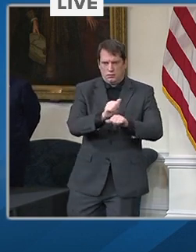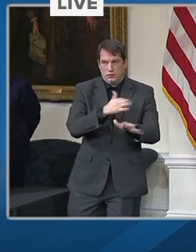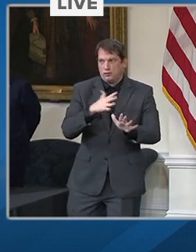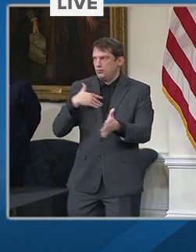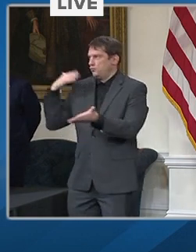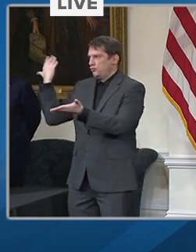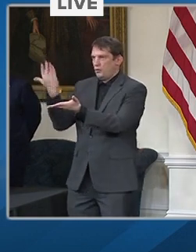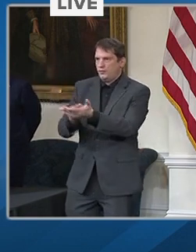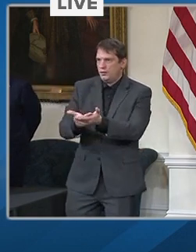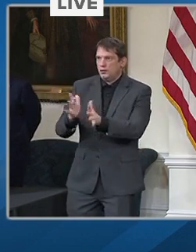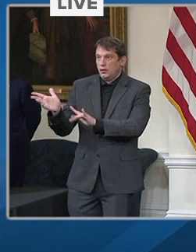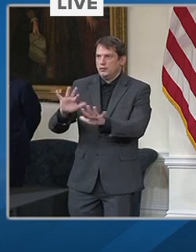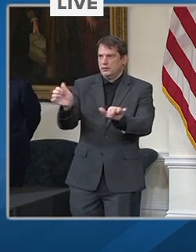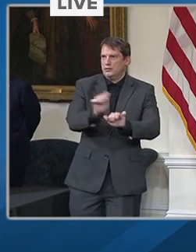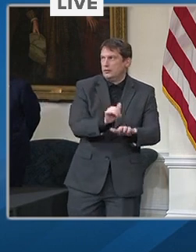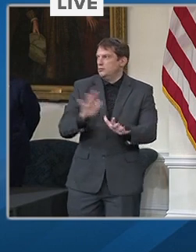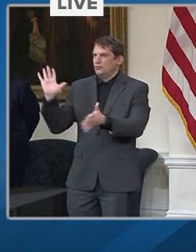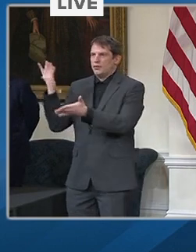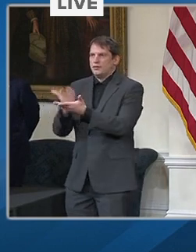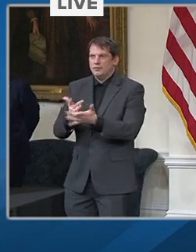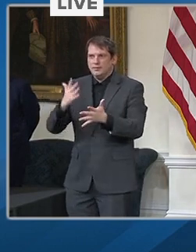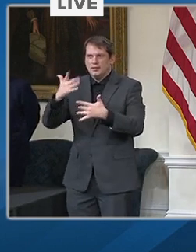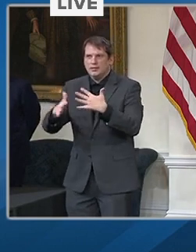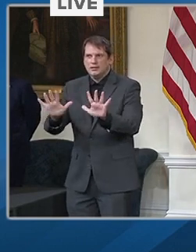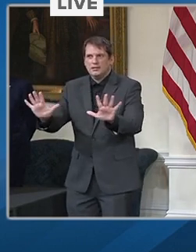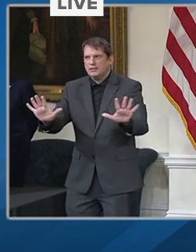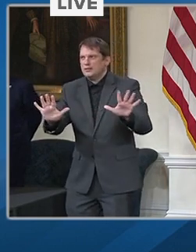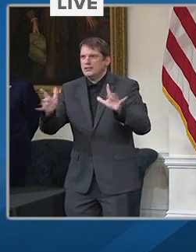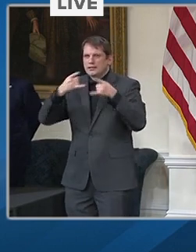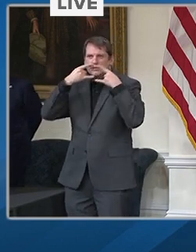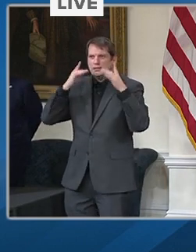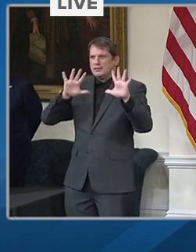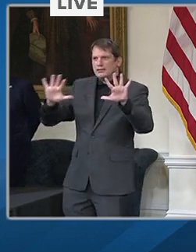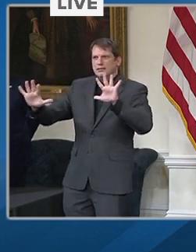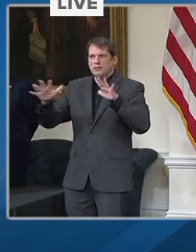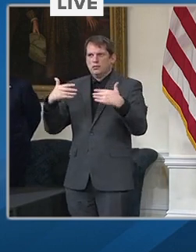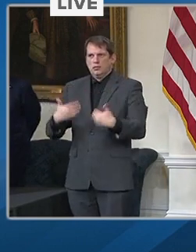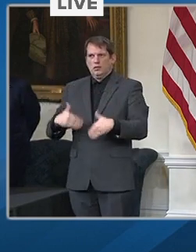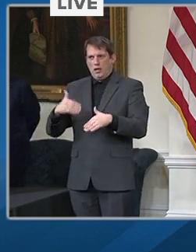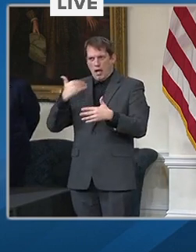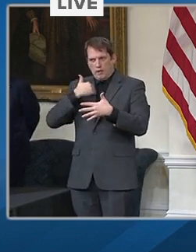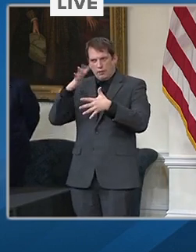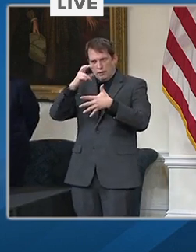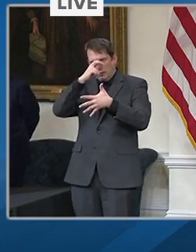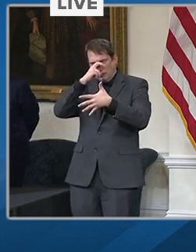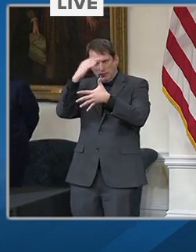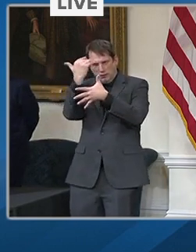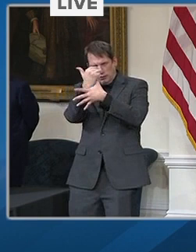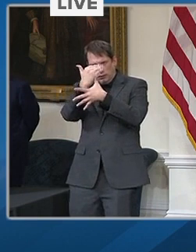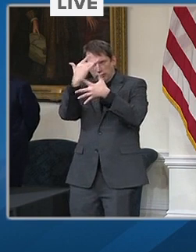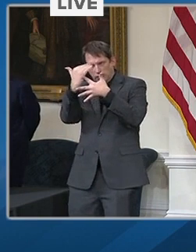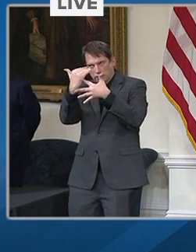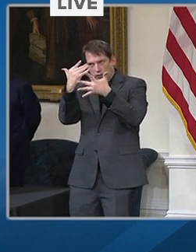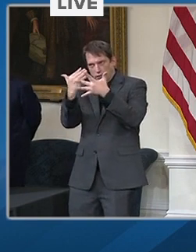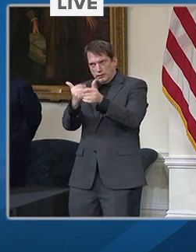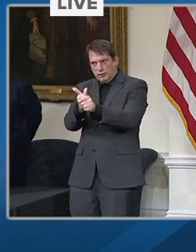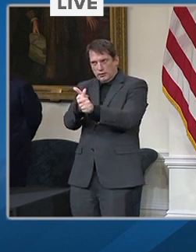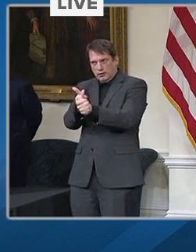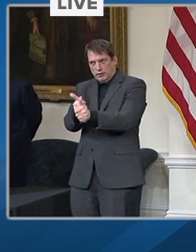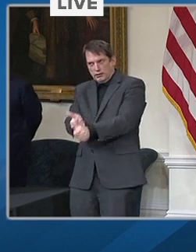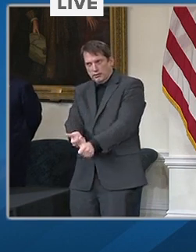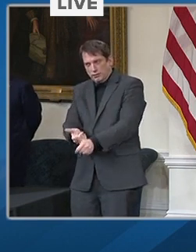coverings and distancing were taking place at every step of fighting this storm. The effects of COVID-19 have